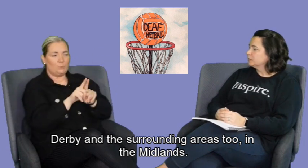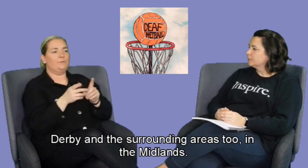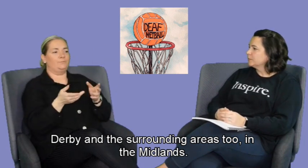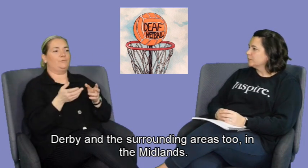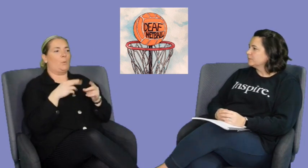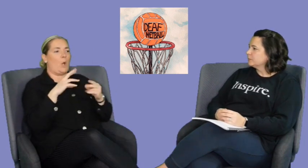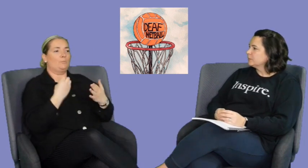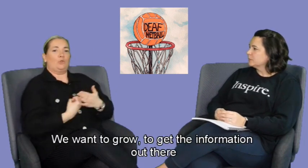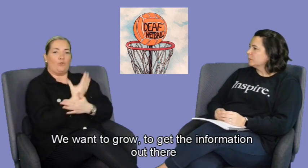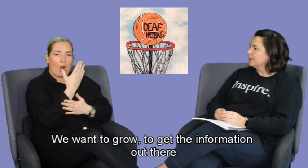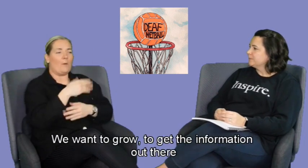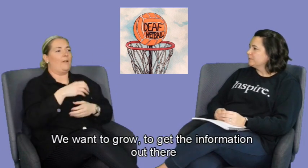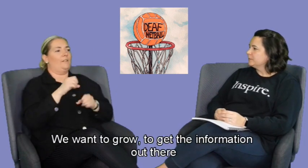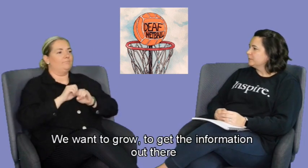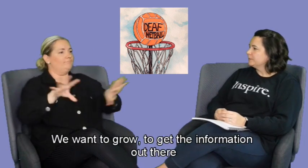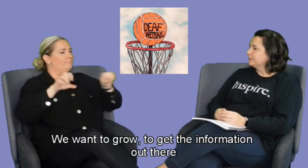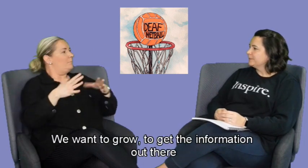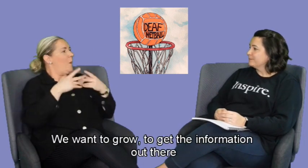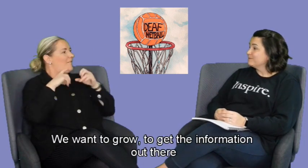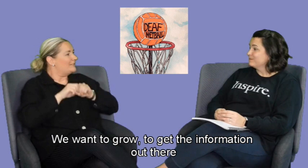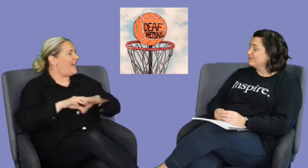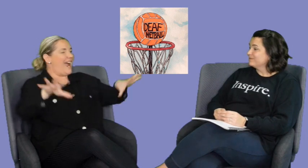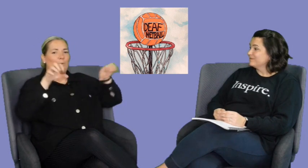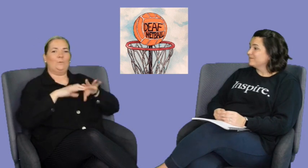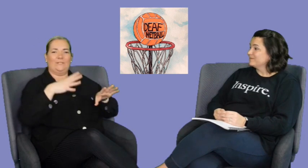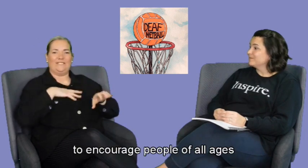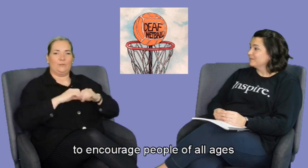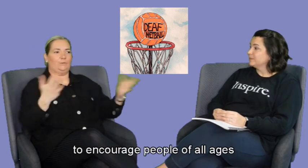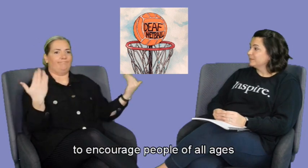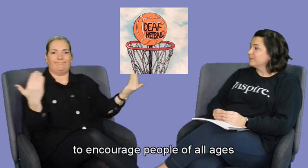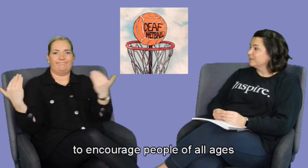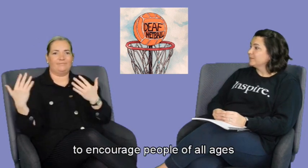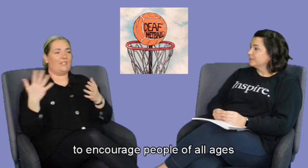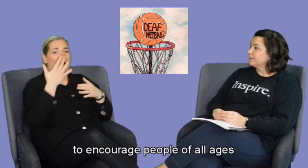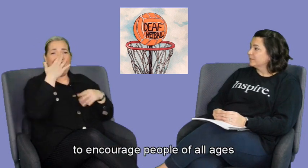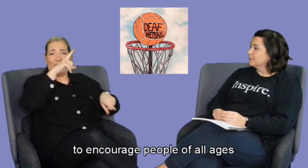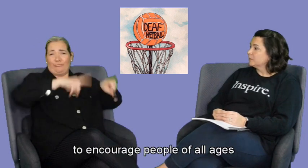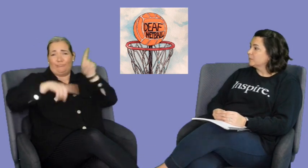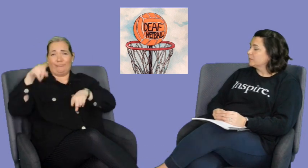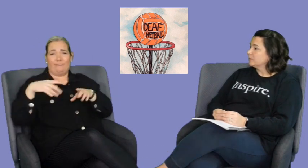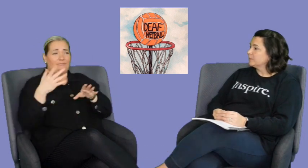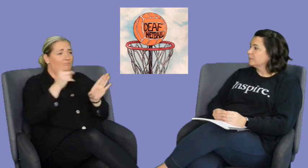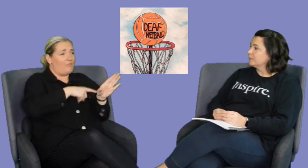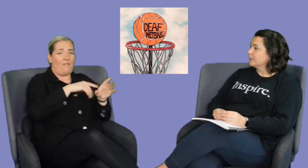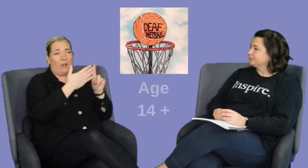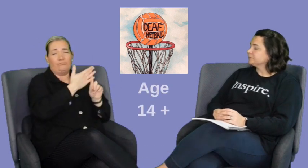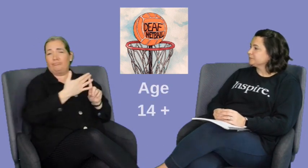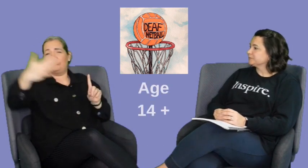Midlands. We want to grow to get the information out there to encourage people of all ages. We want